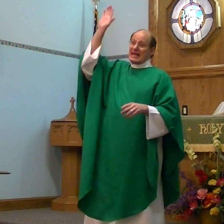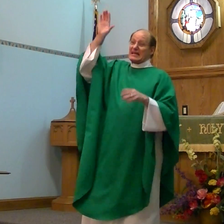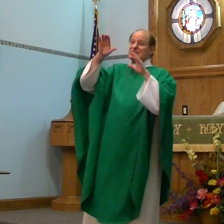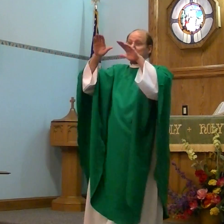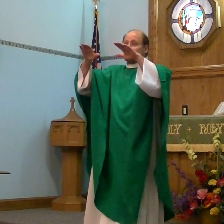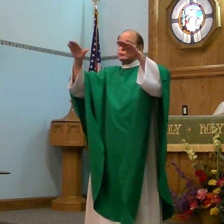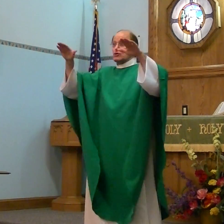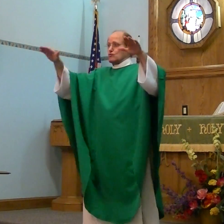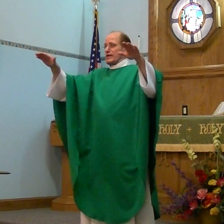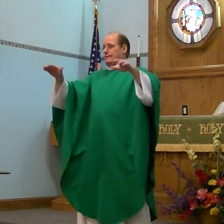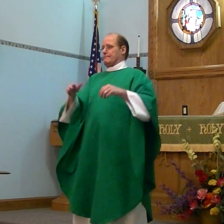his children.